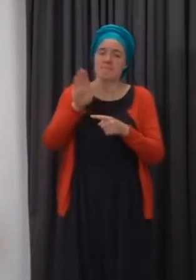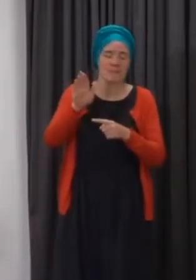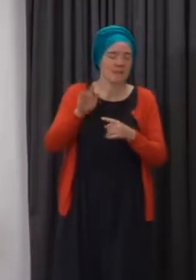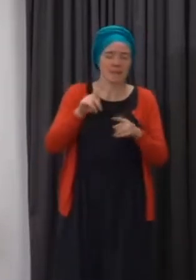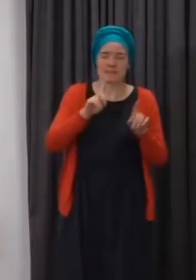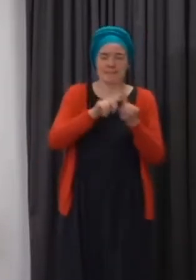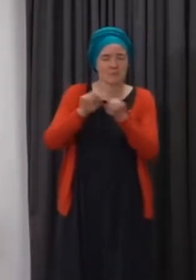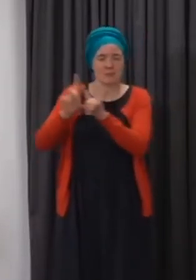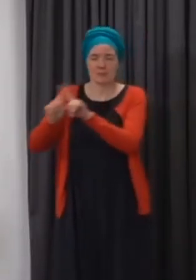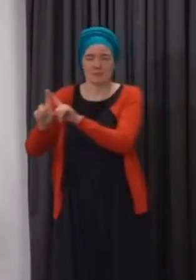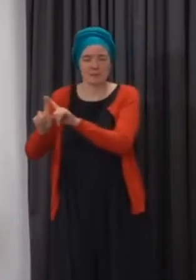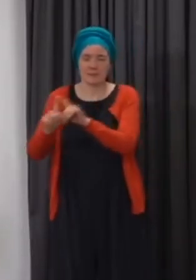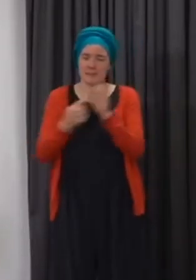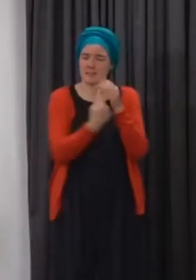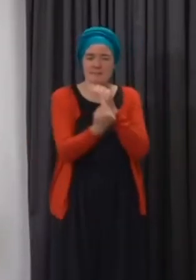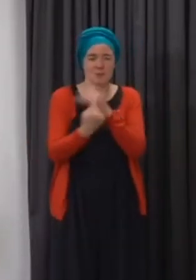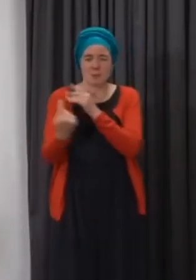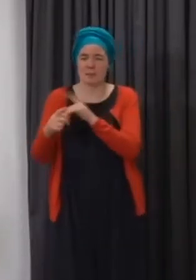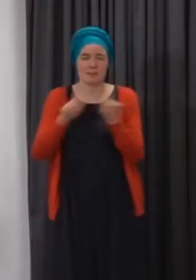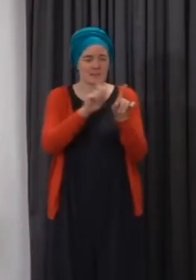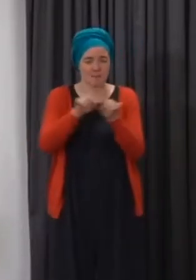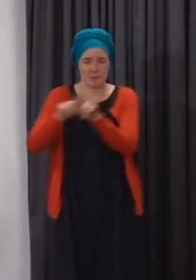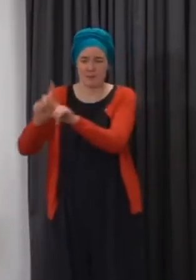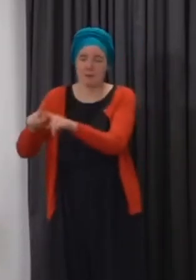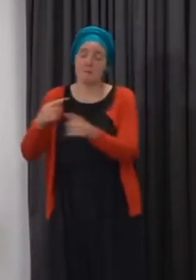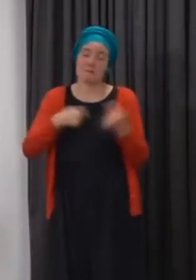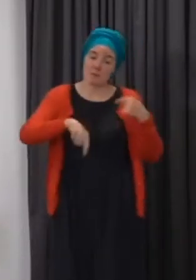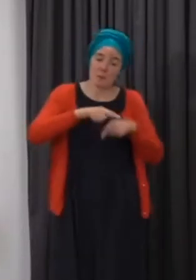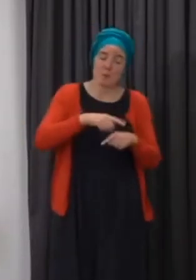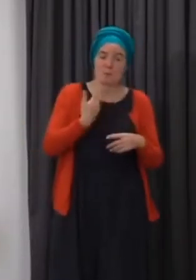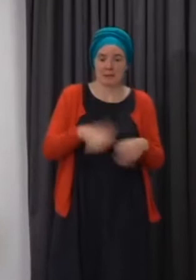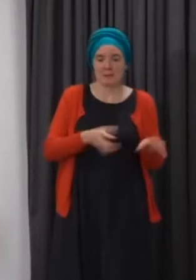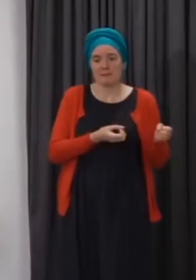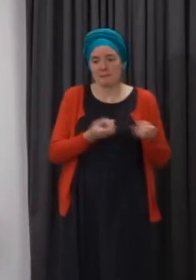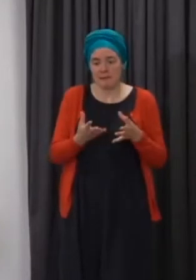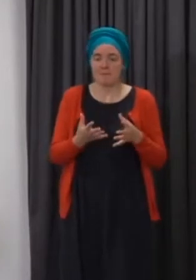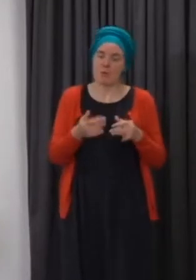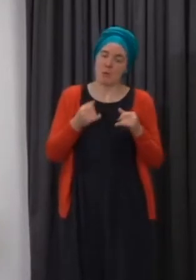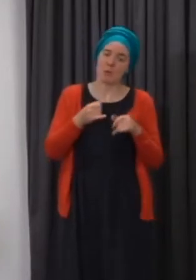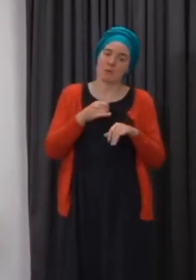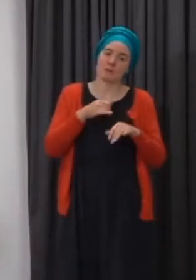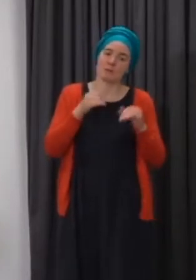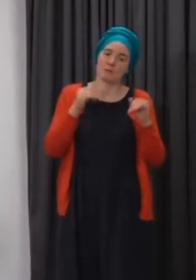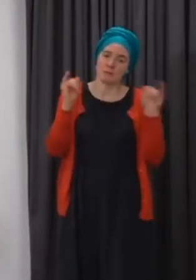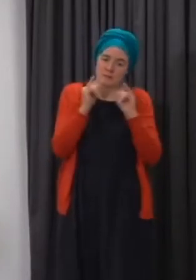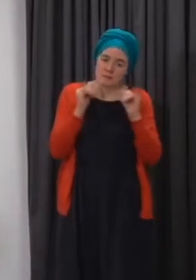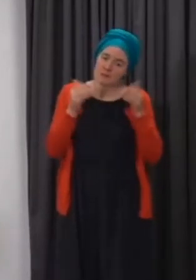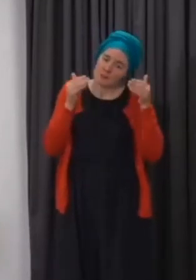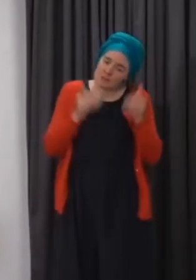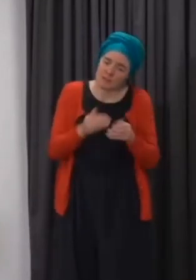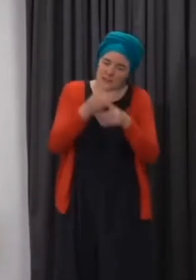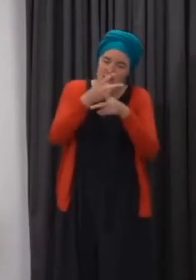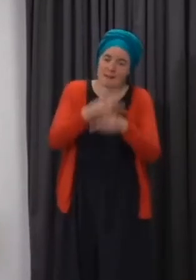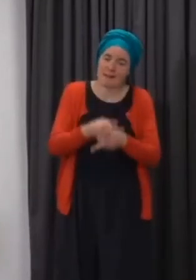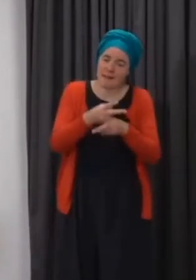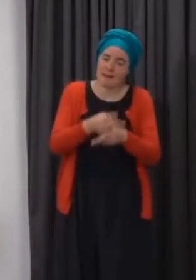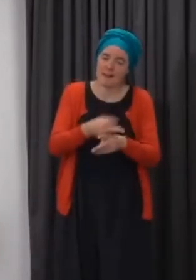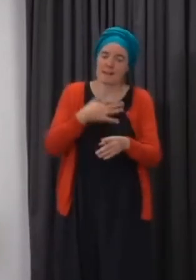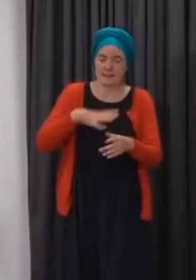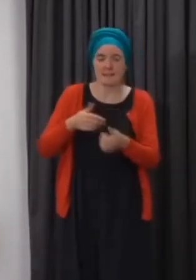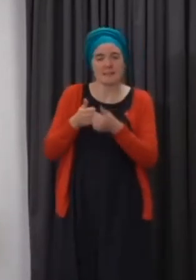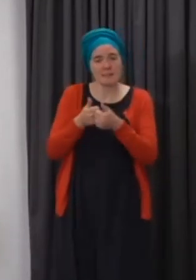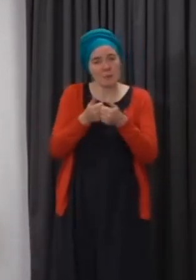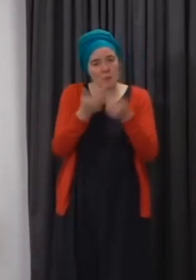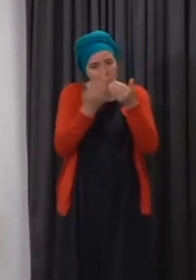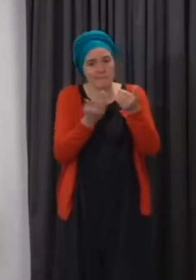critical care, they will require significant ongoing support. Access to rehabilitation is essential.